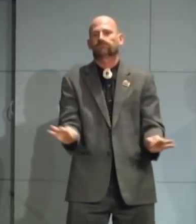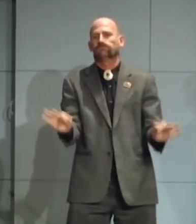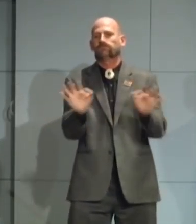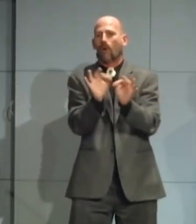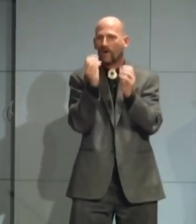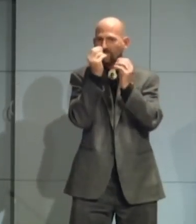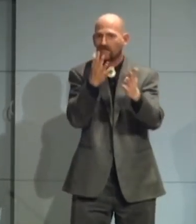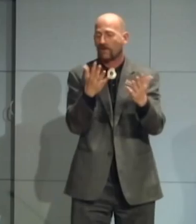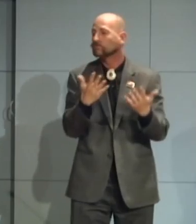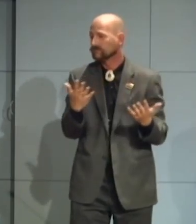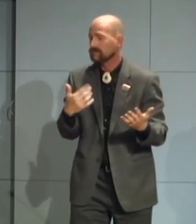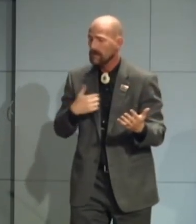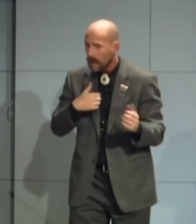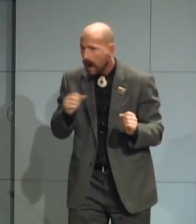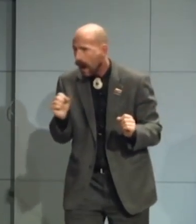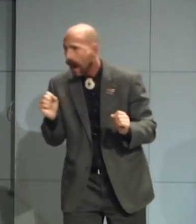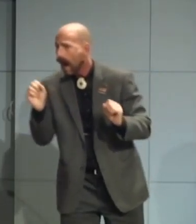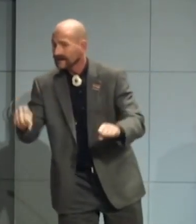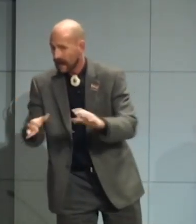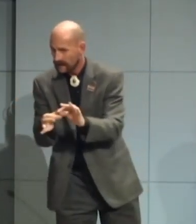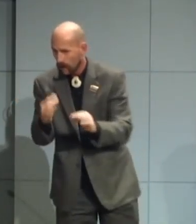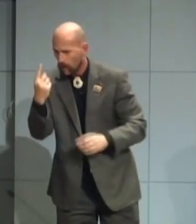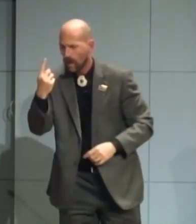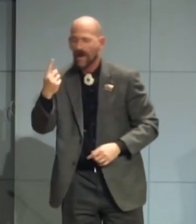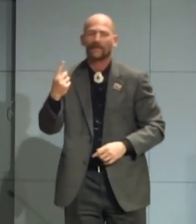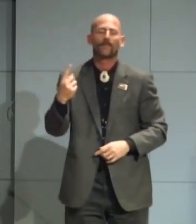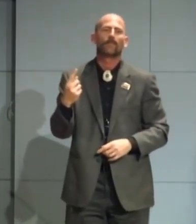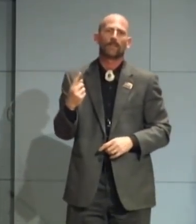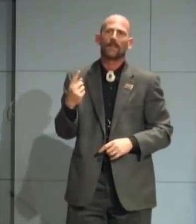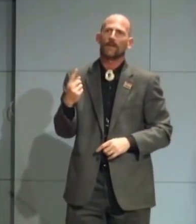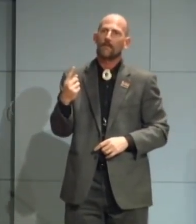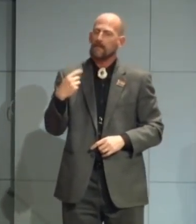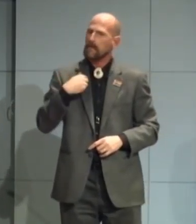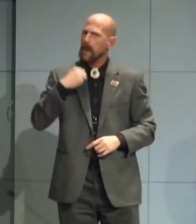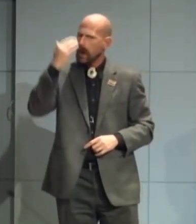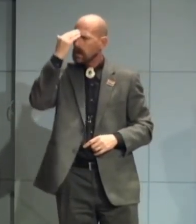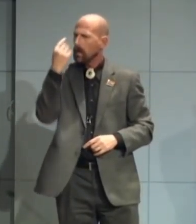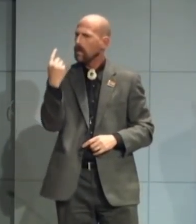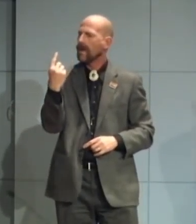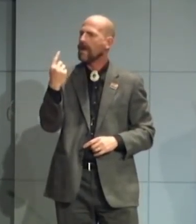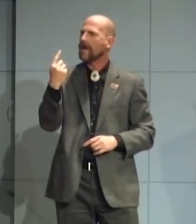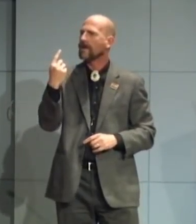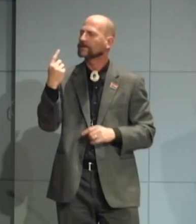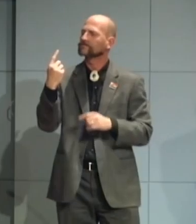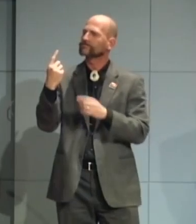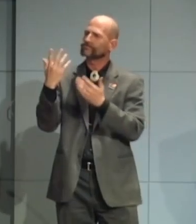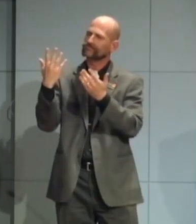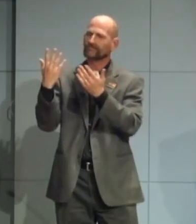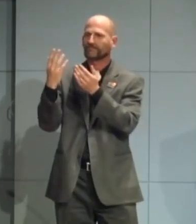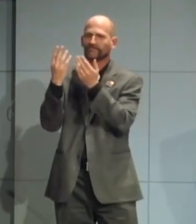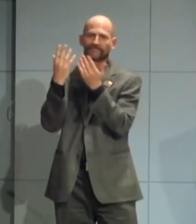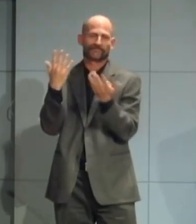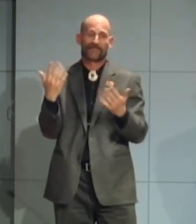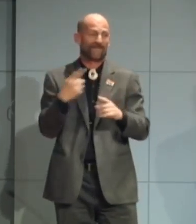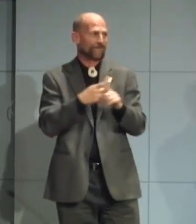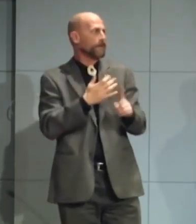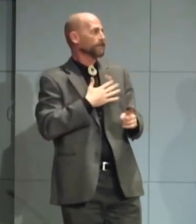half to be poor, if you've got half the population with 1/20th the net worth of the other